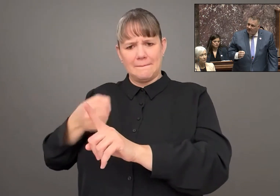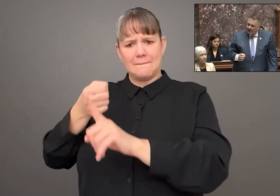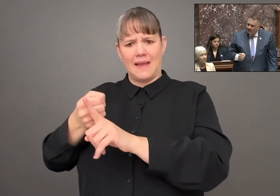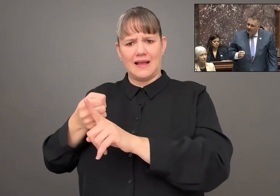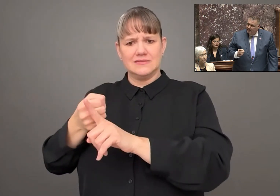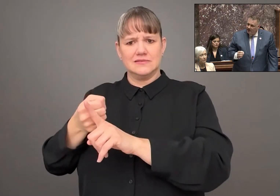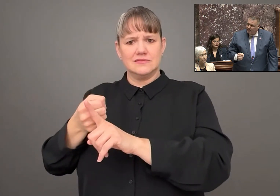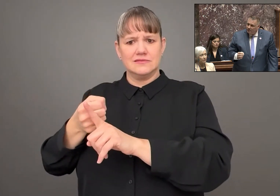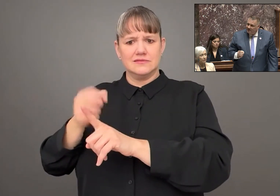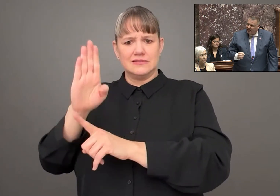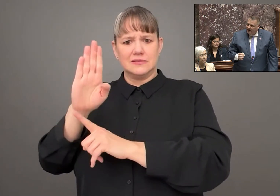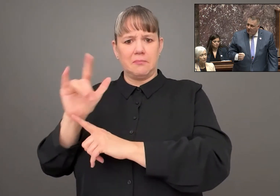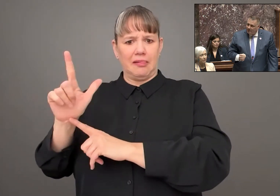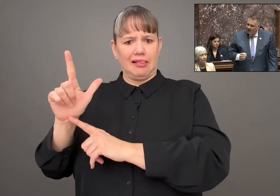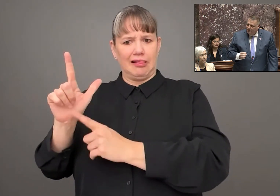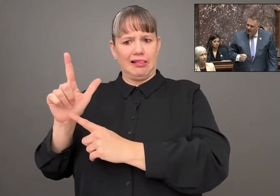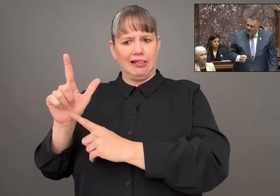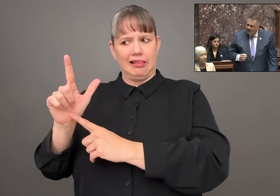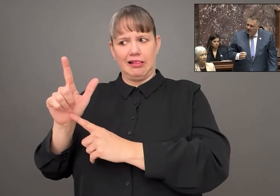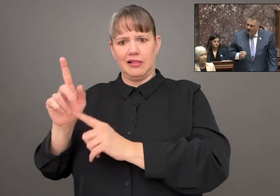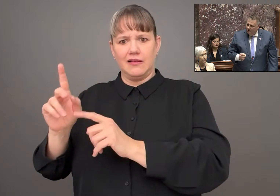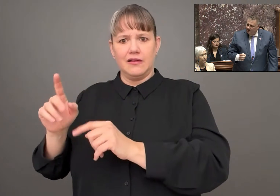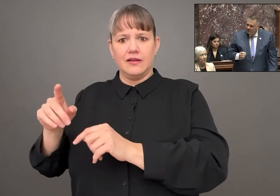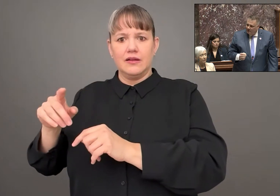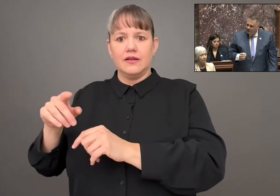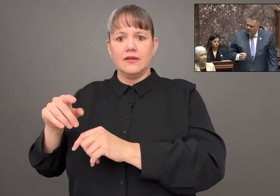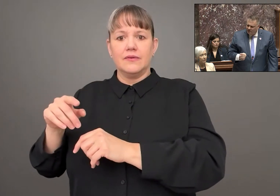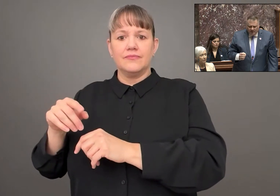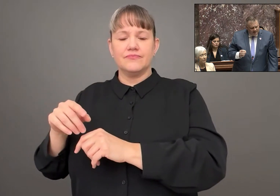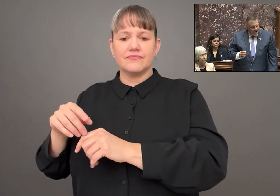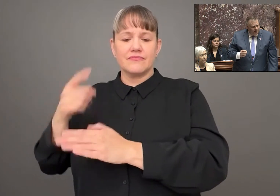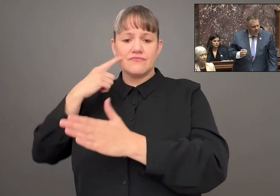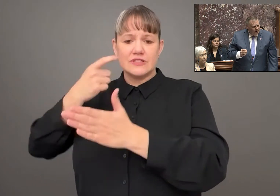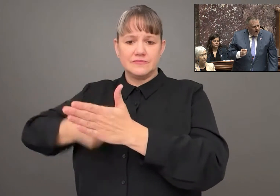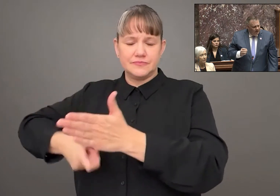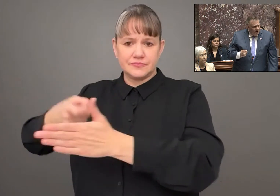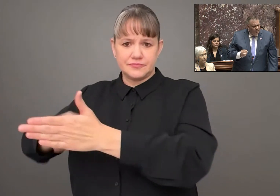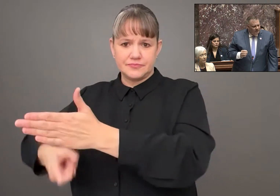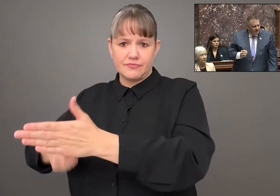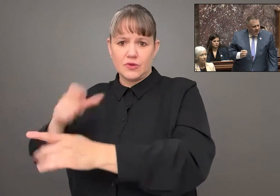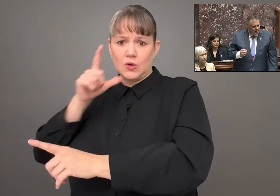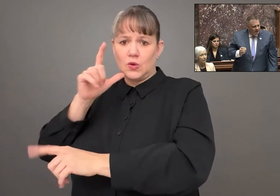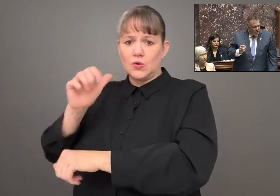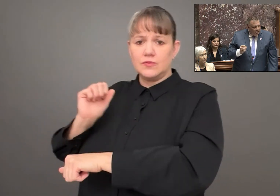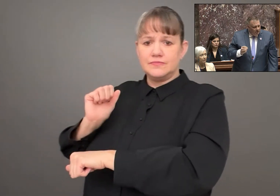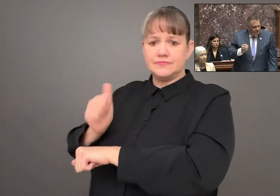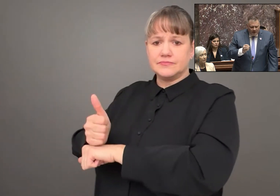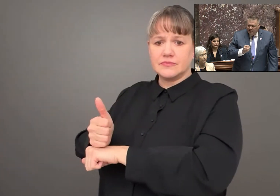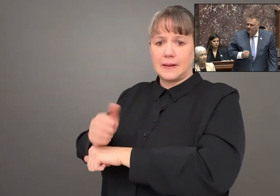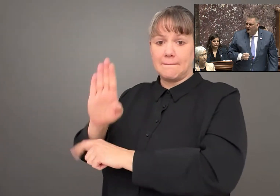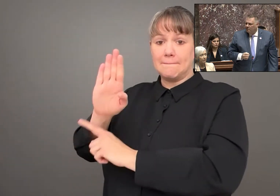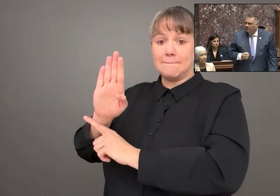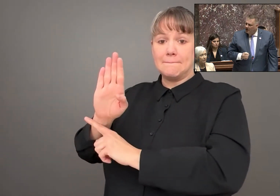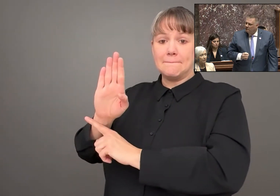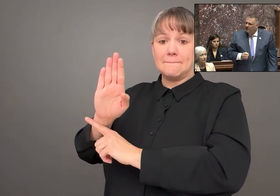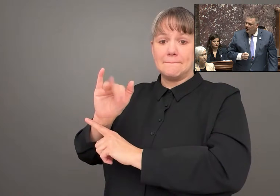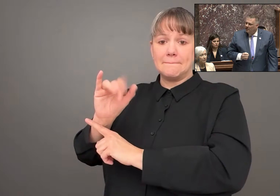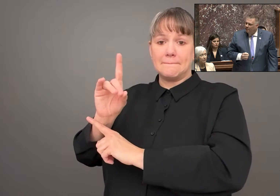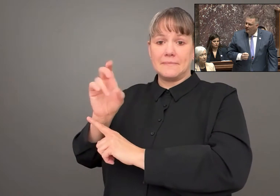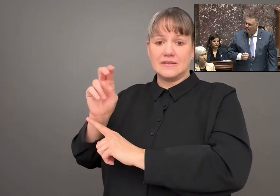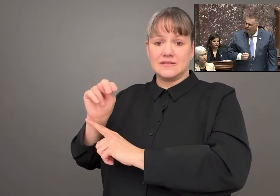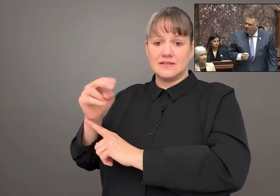are set, and the schedule was set out by the Biden-Harris administration. That same Harris that our finance minister